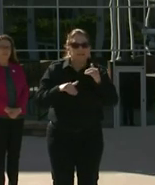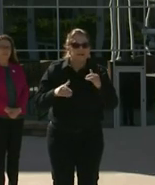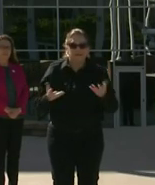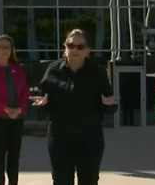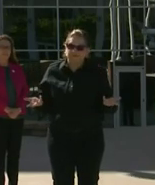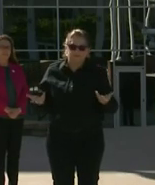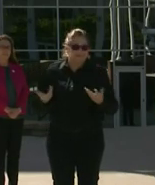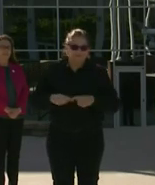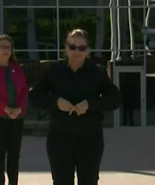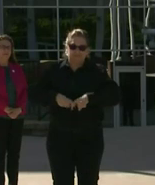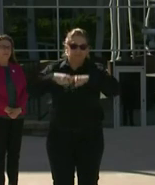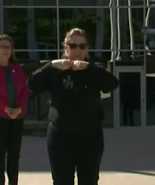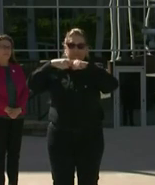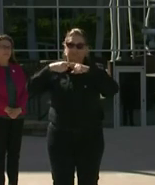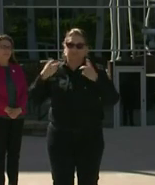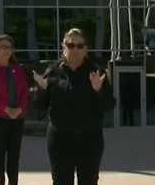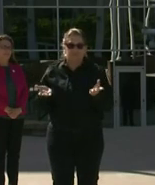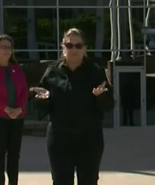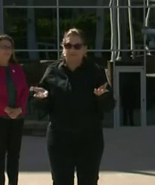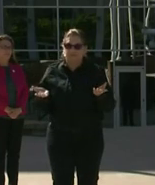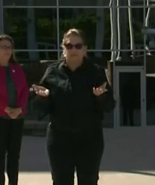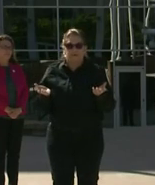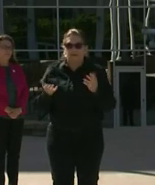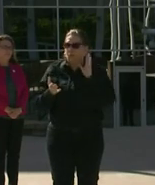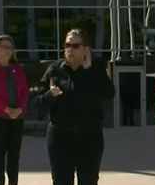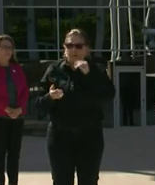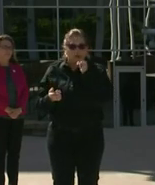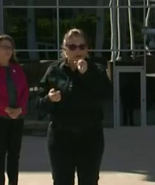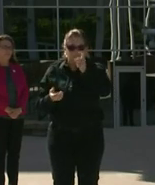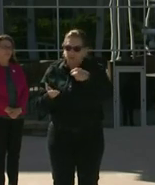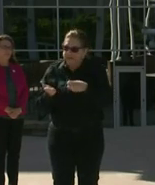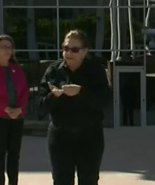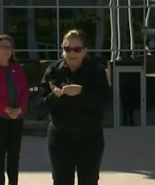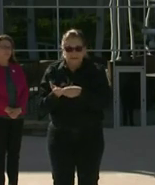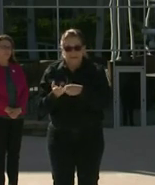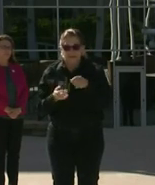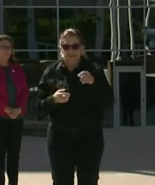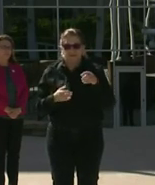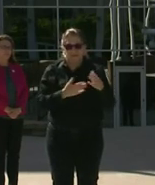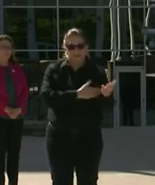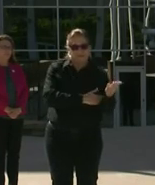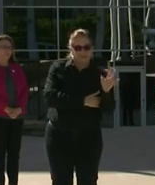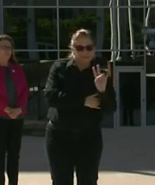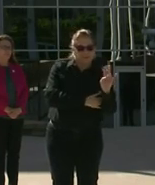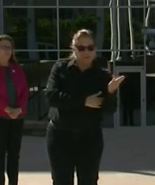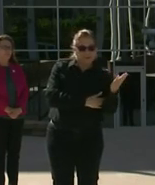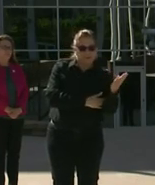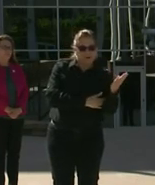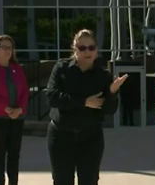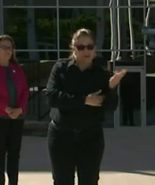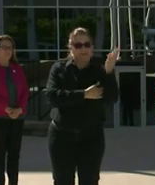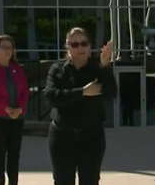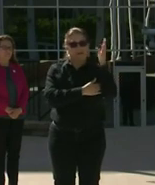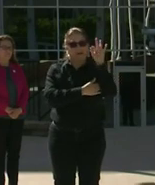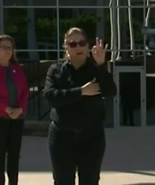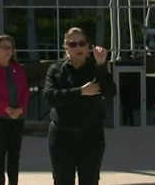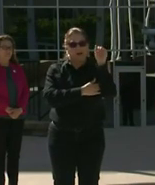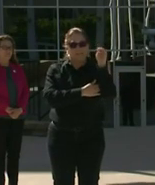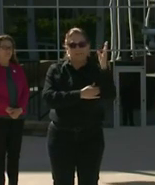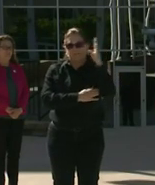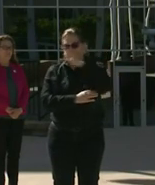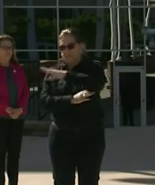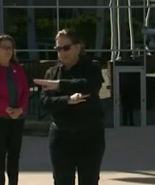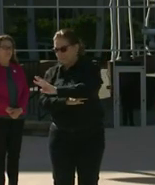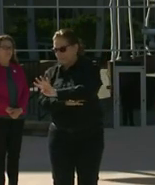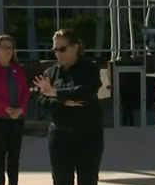will not ticket during rush hour between 7 and 9 a.m. and between 4 and 6 p.m. Ticketing for